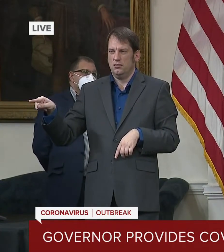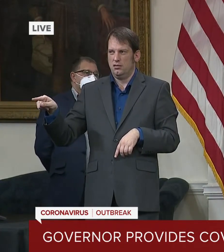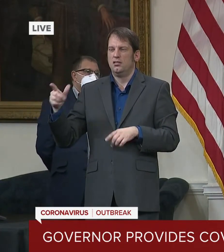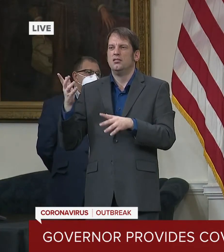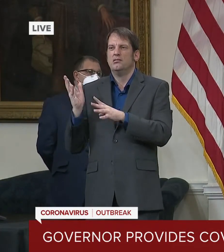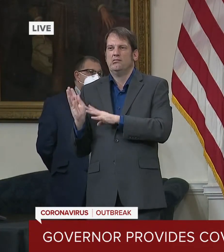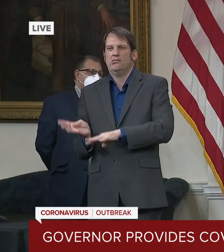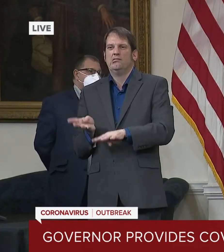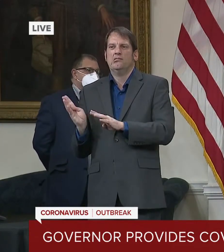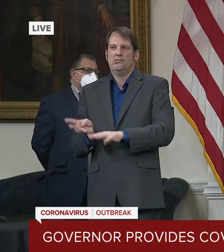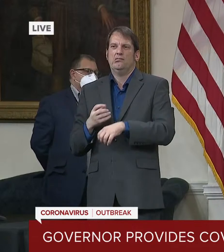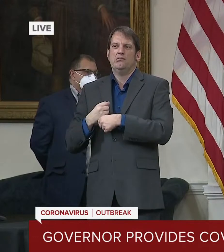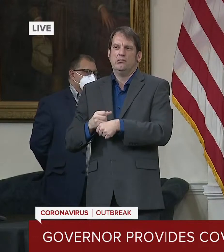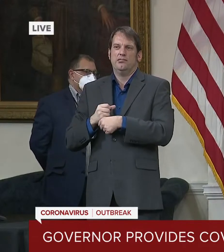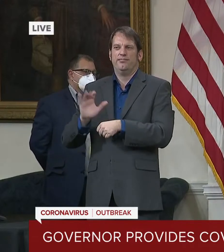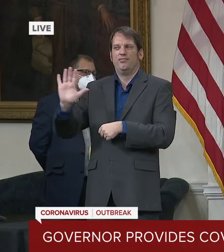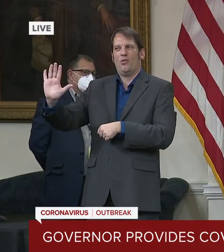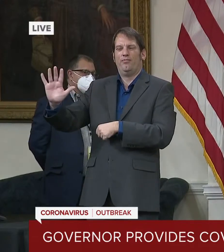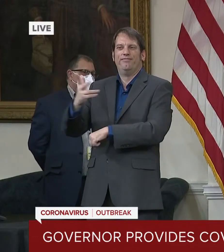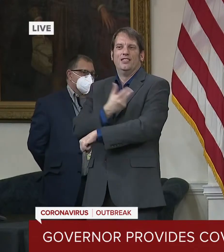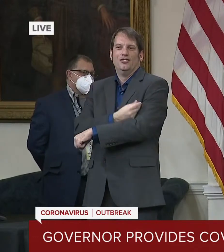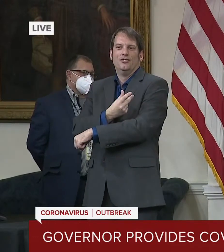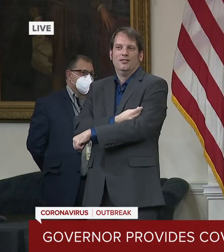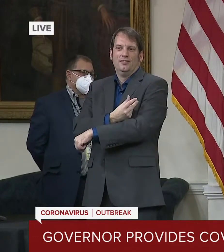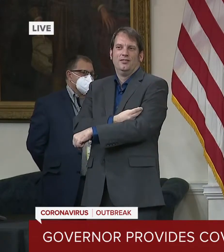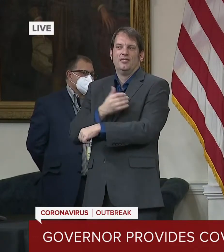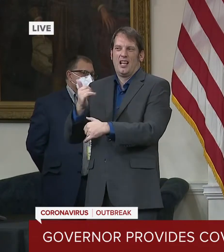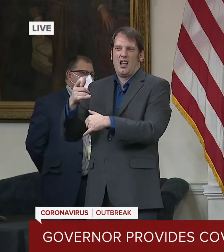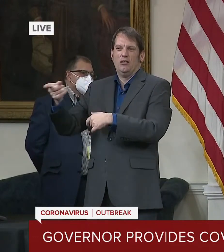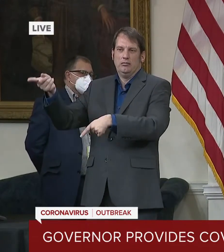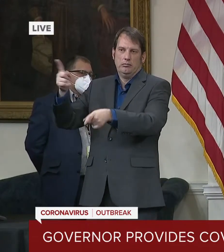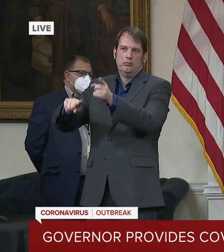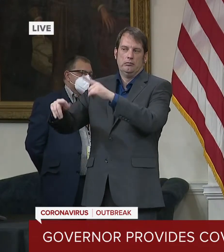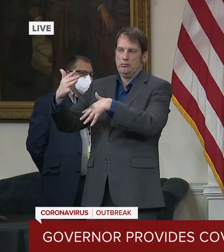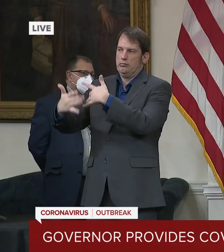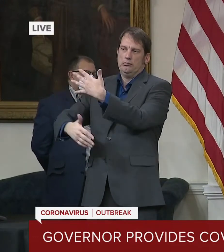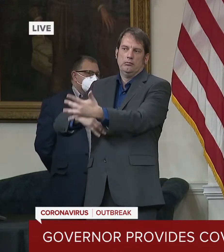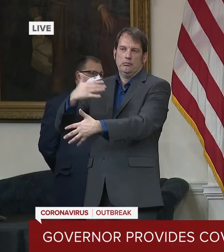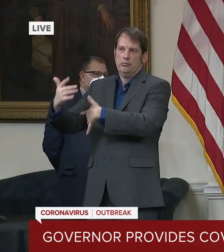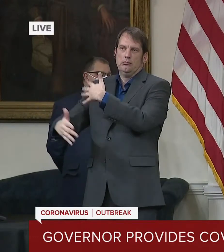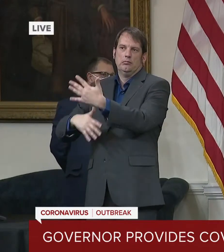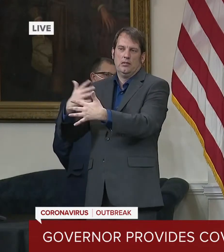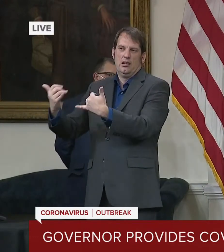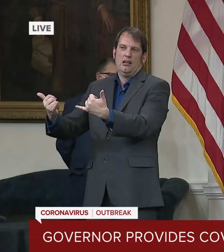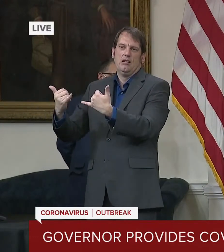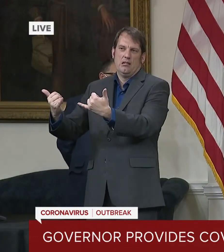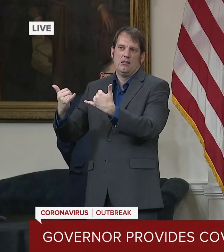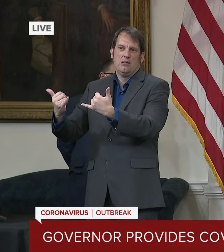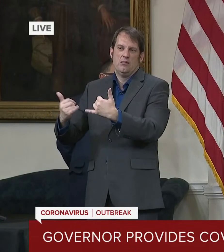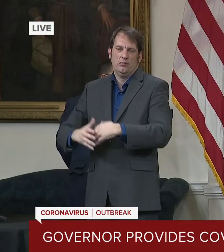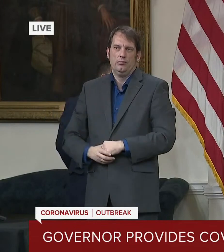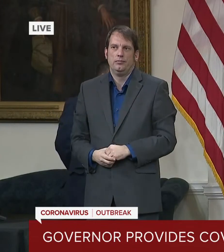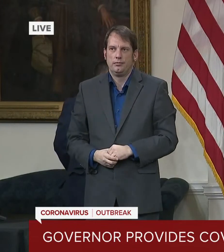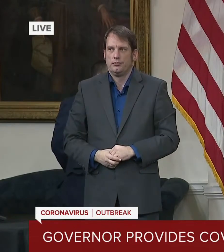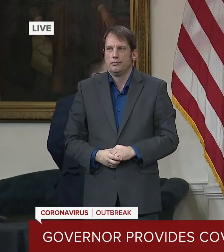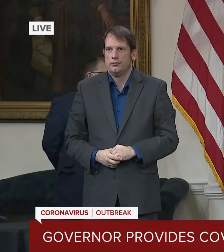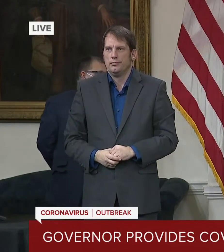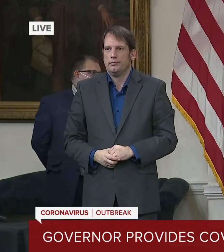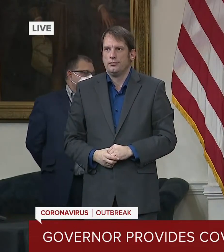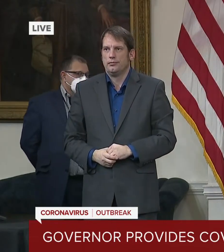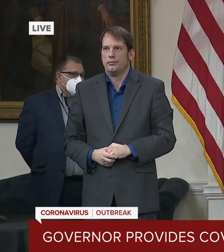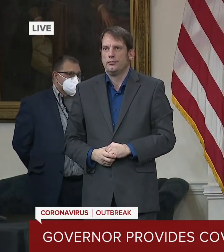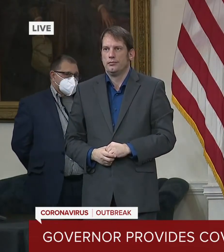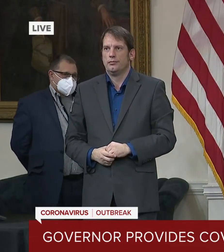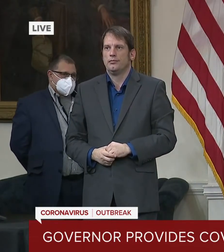vaccines. And I think they're already in the process of, preparing for that EUA. And I don't know what goes into